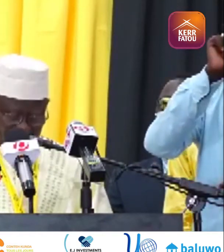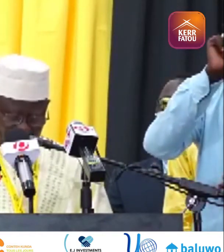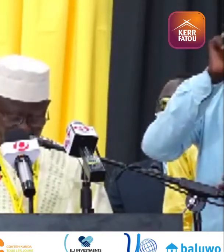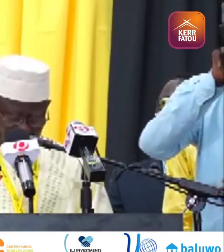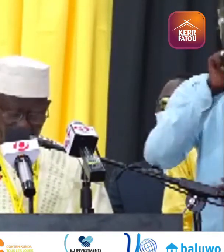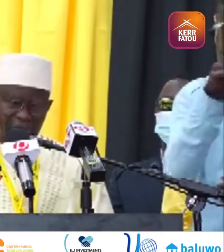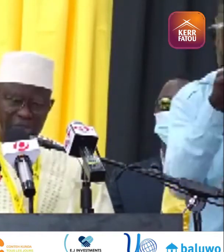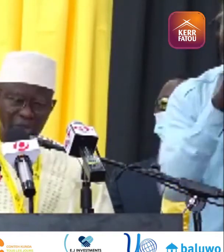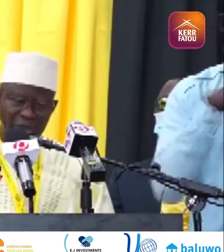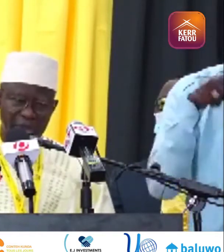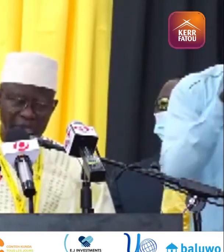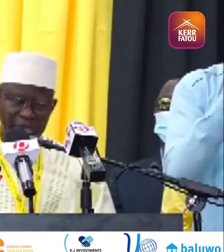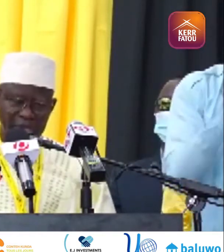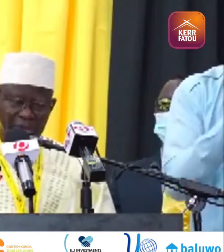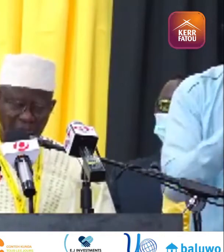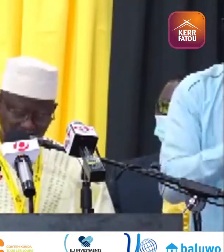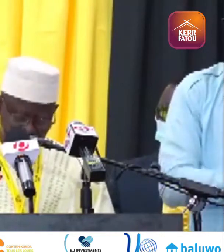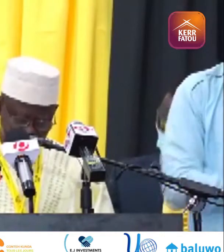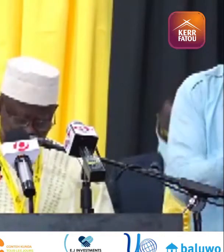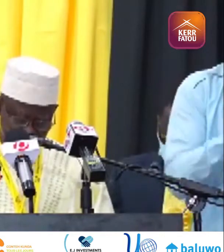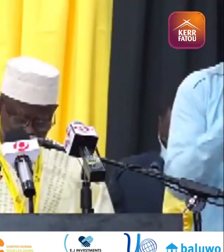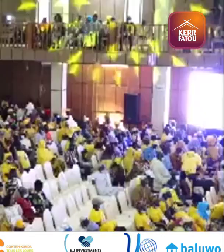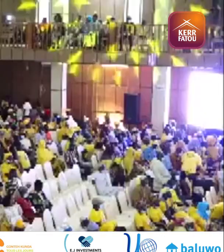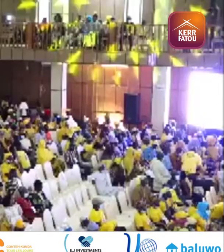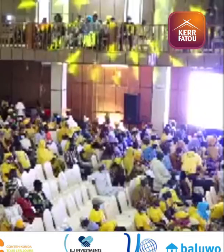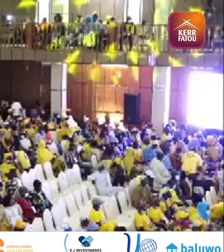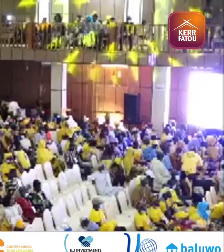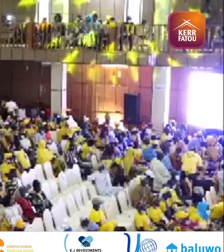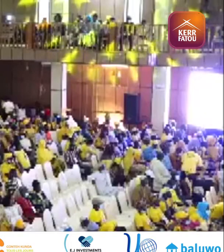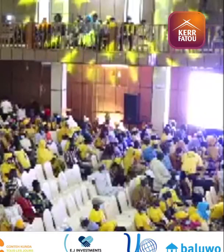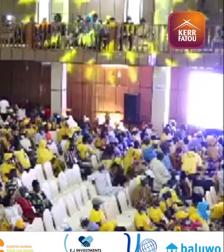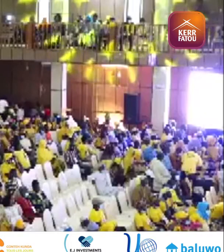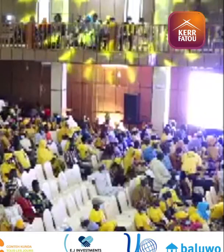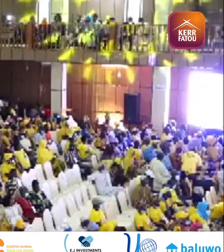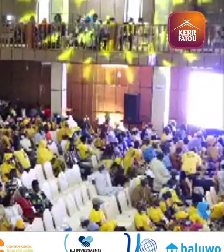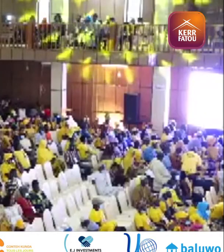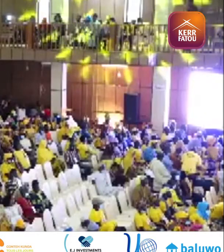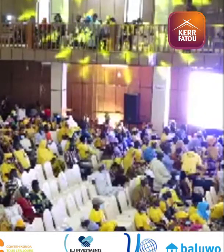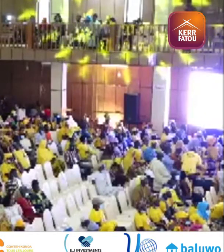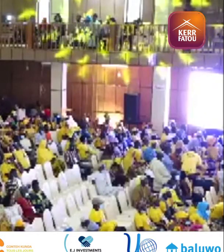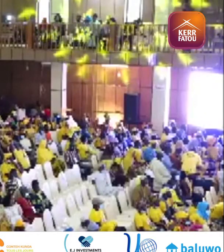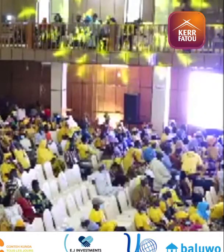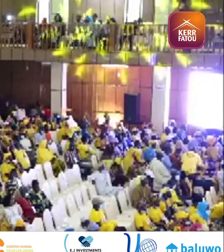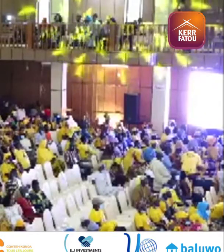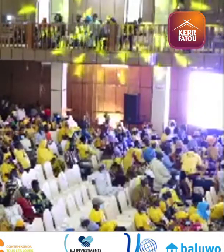The foundation laying of this